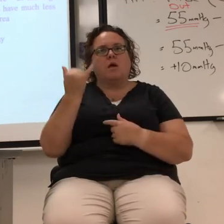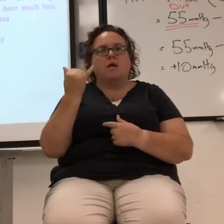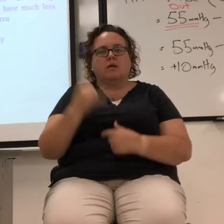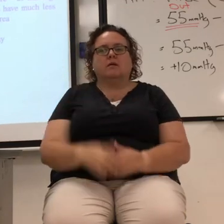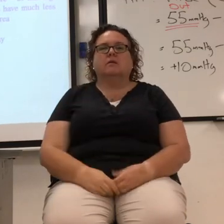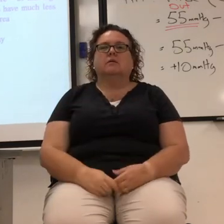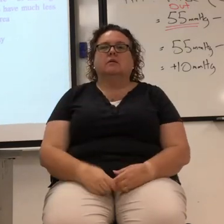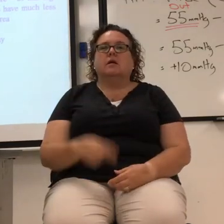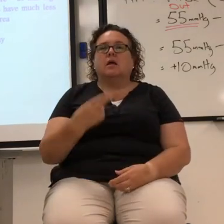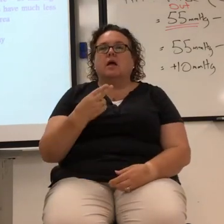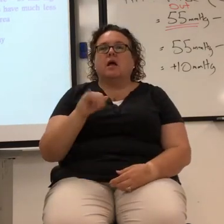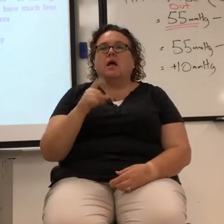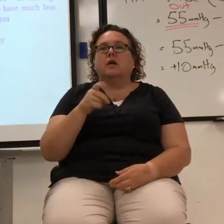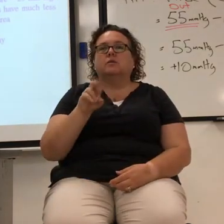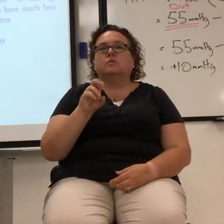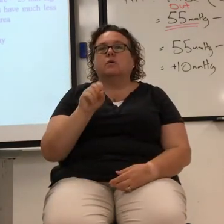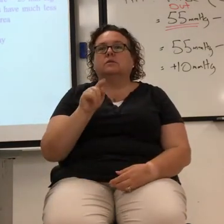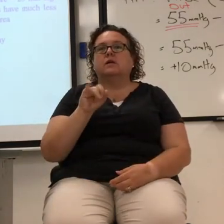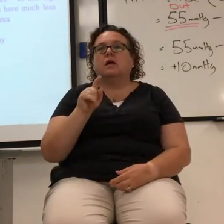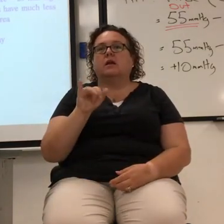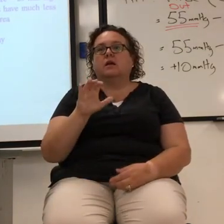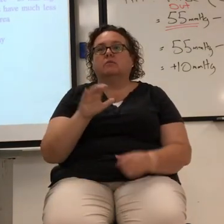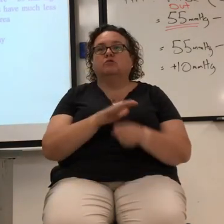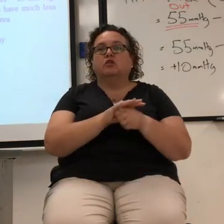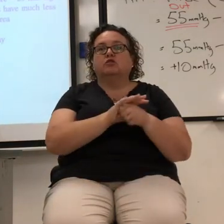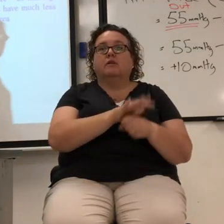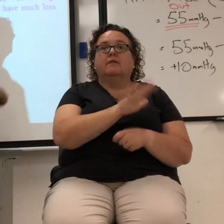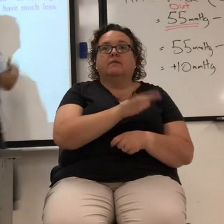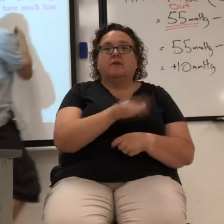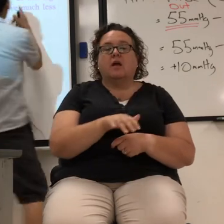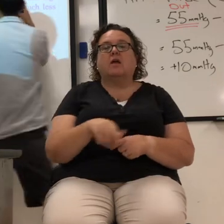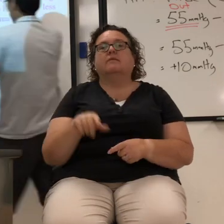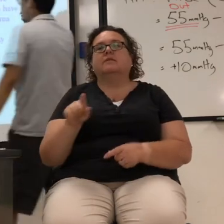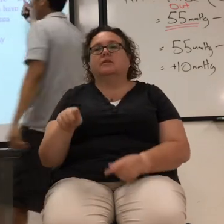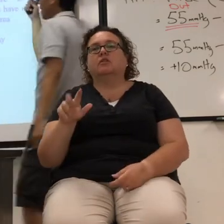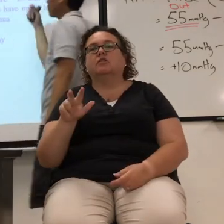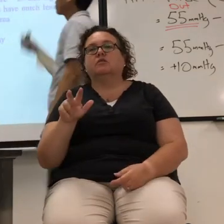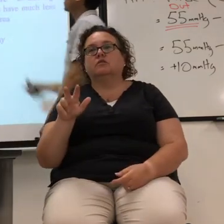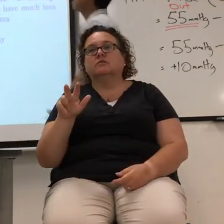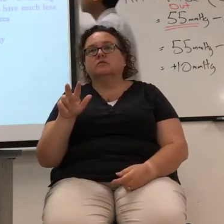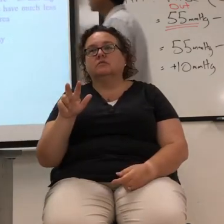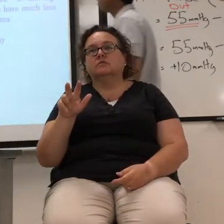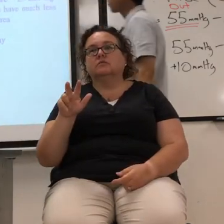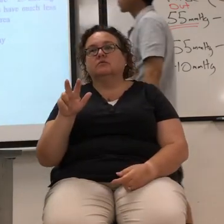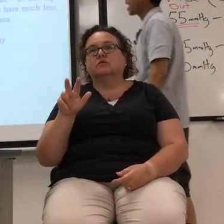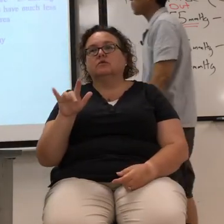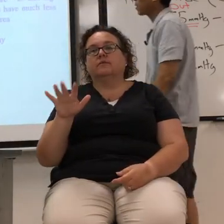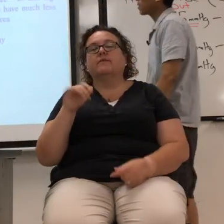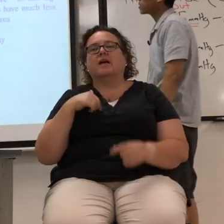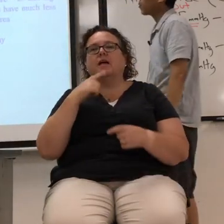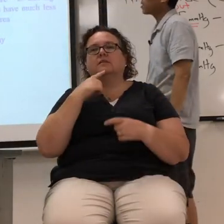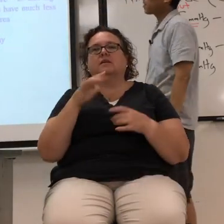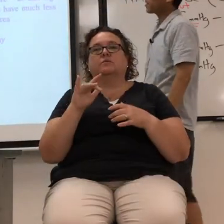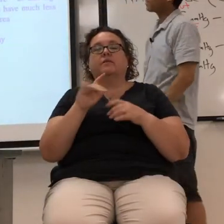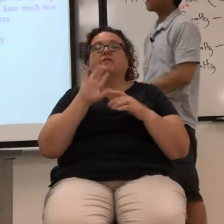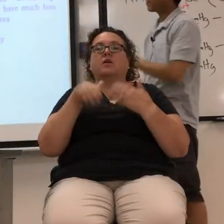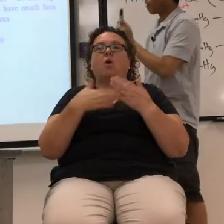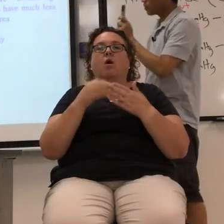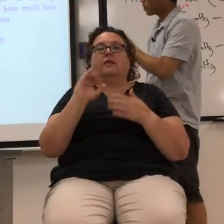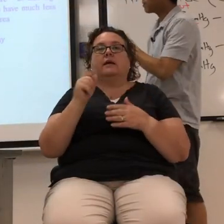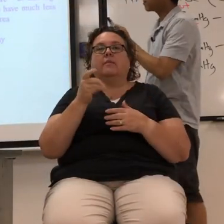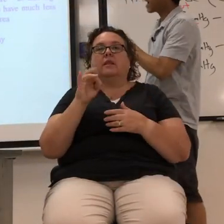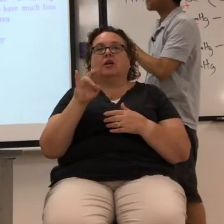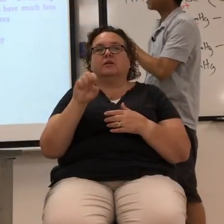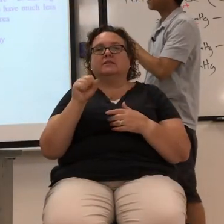Hydrostatic pressure, 55, hydrostatic pressure here, 35, or here I say 25, in all of the capillaries. I want you to think about